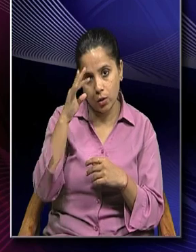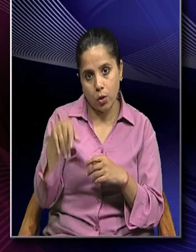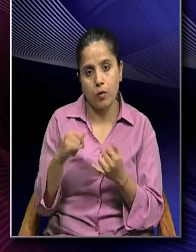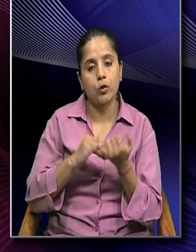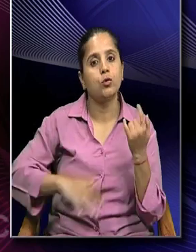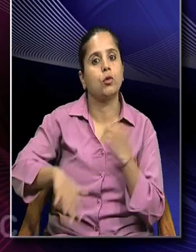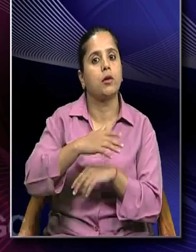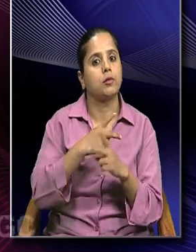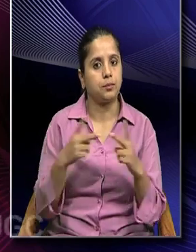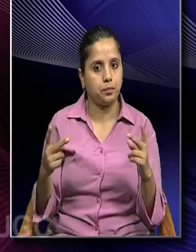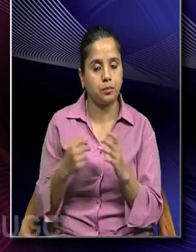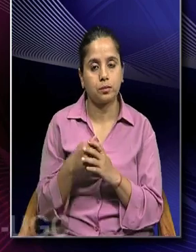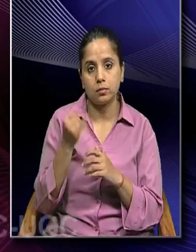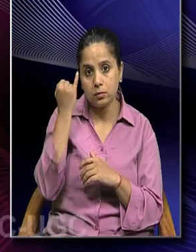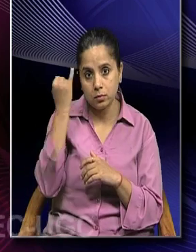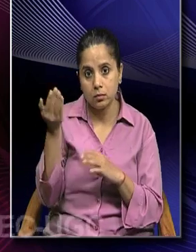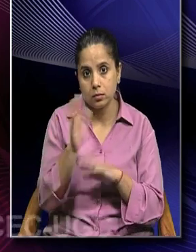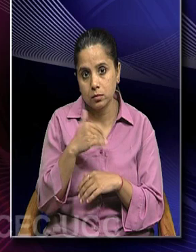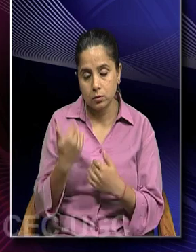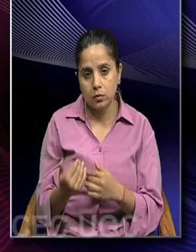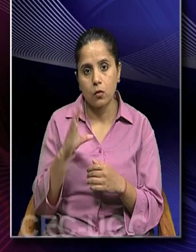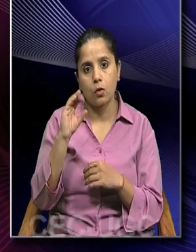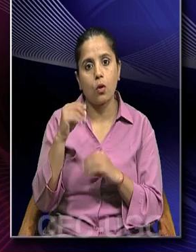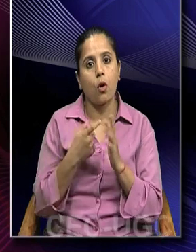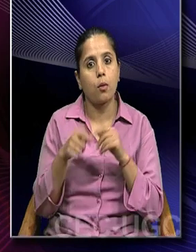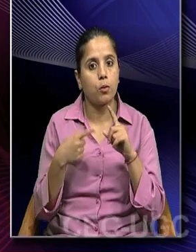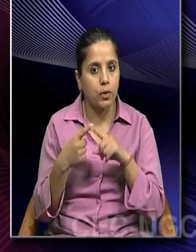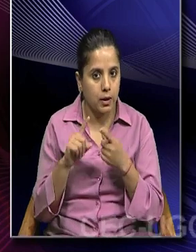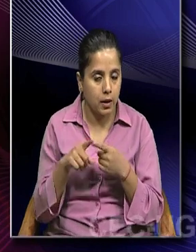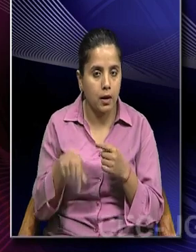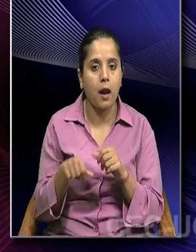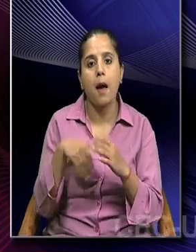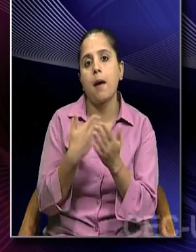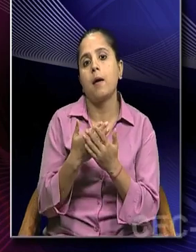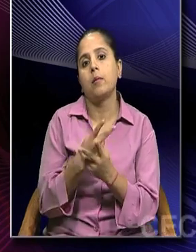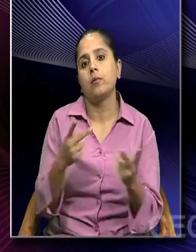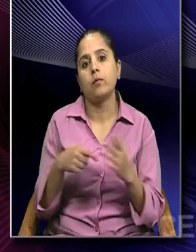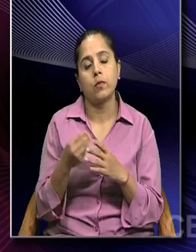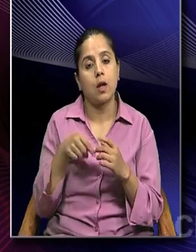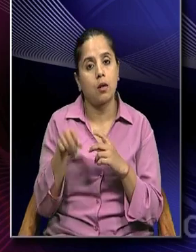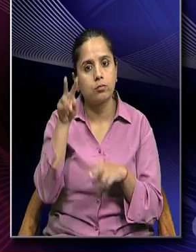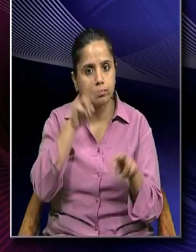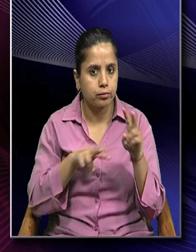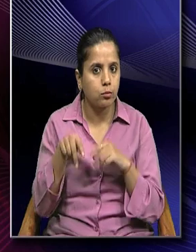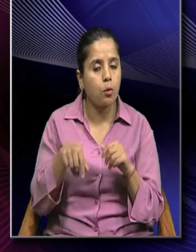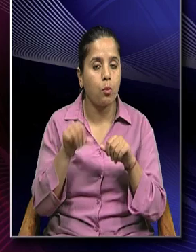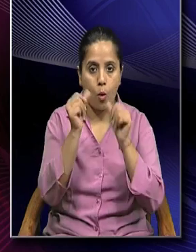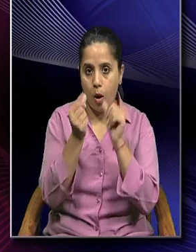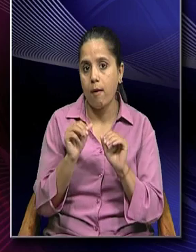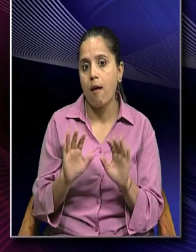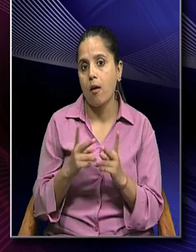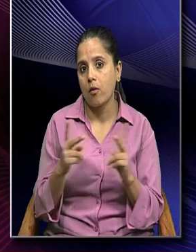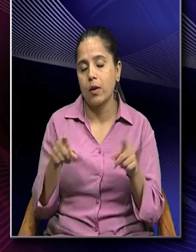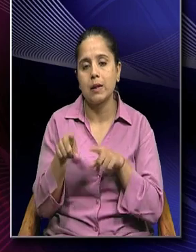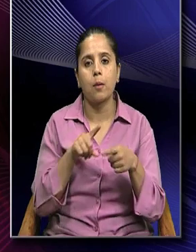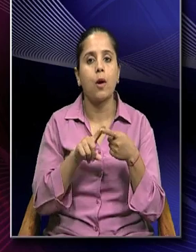society and ideas for corporate applications, there are certain analytical models as well. Like